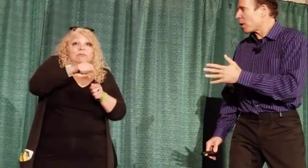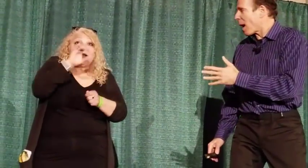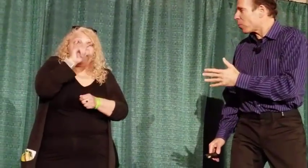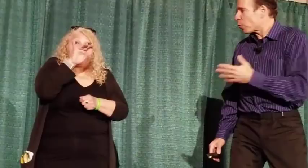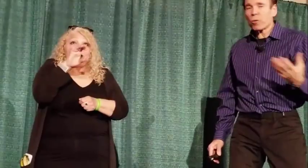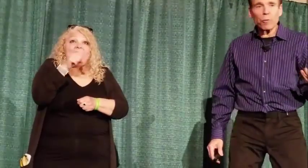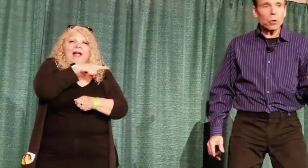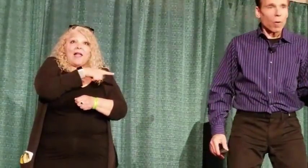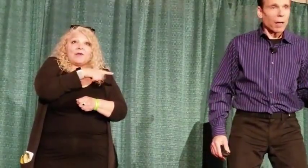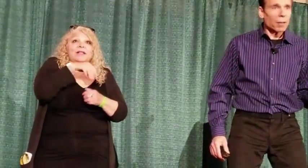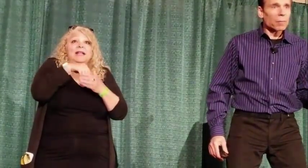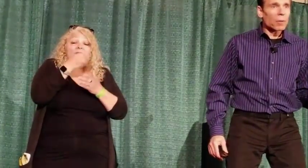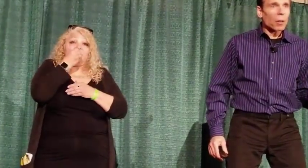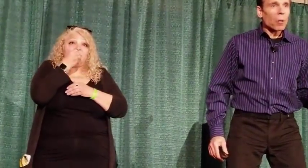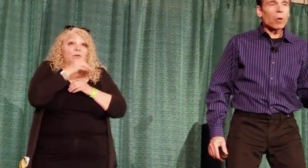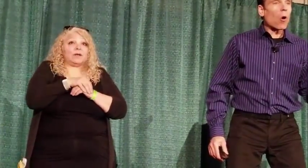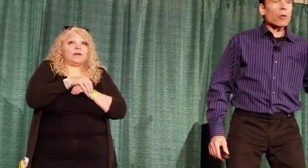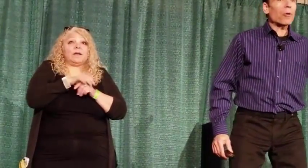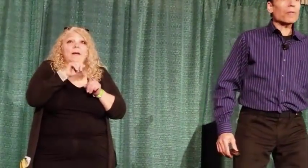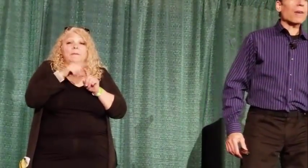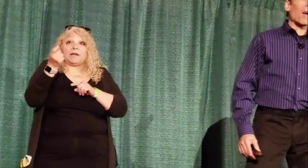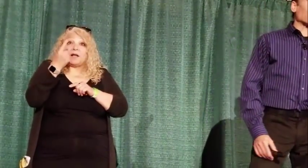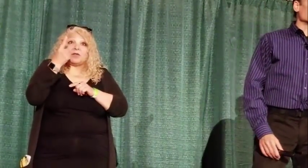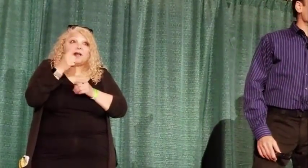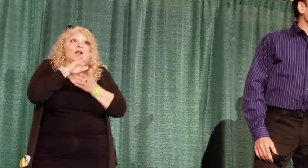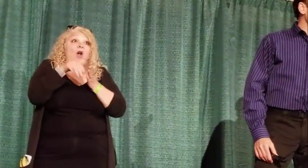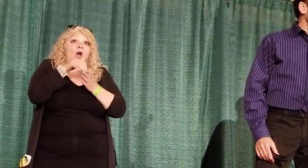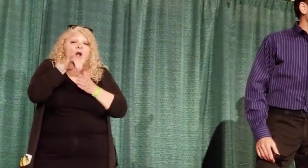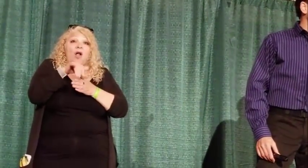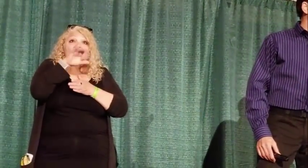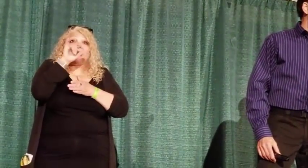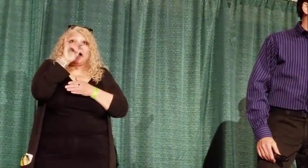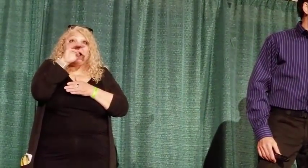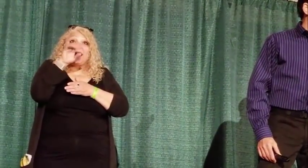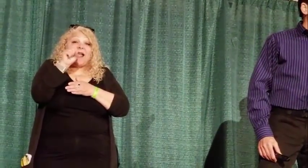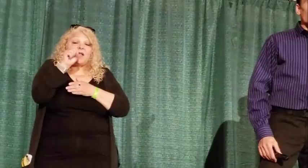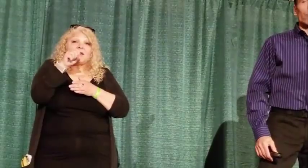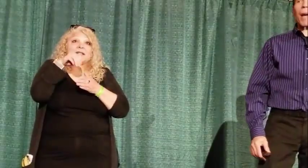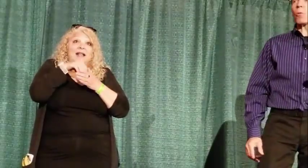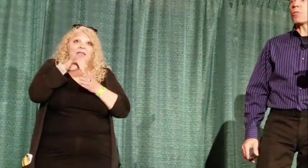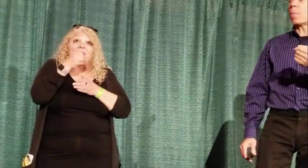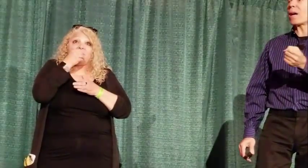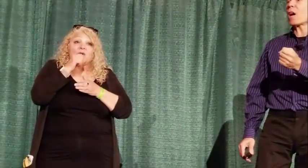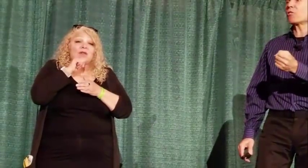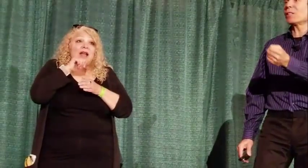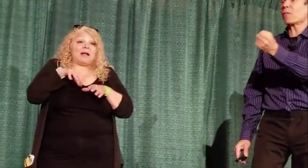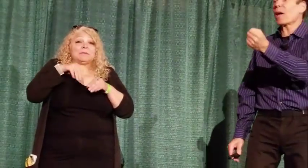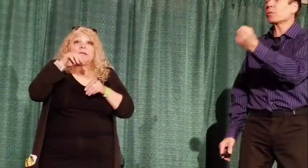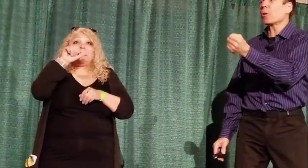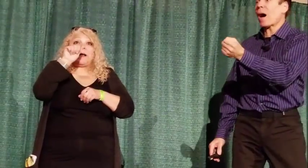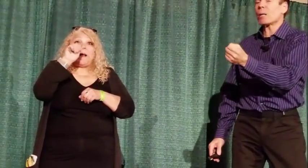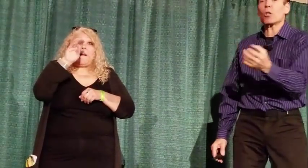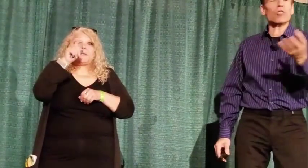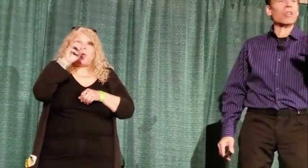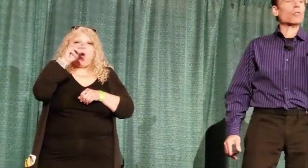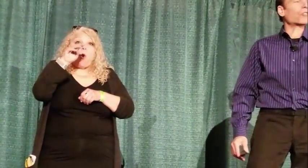calories, 40 calories, it was in the food, right? But all the 35 calories in the nuts and seeds aren't absorbable. Some of those calories are biologically not available